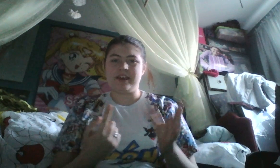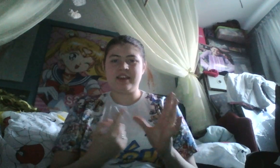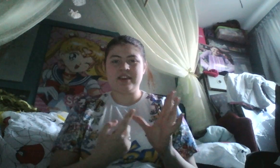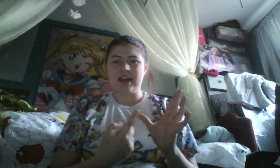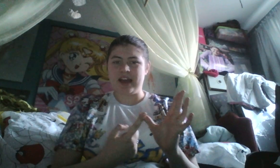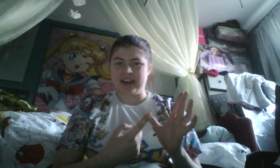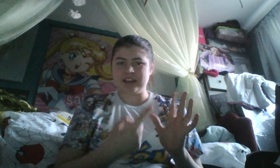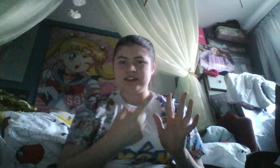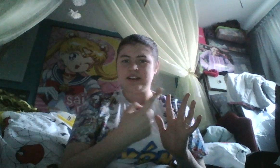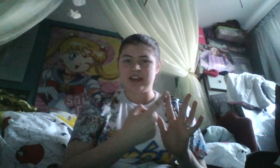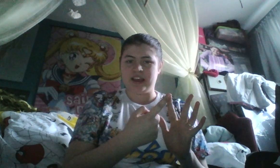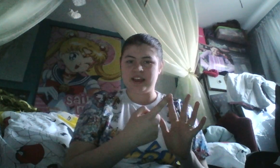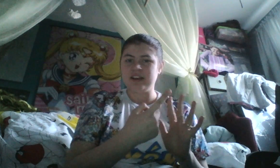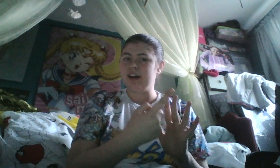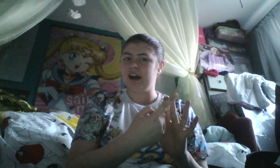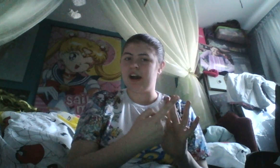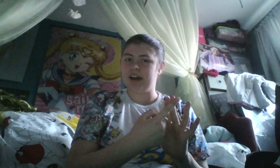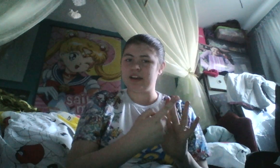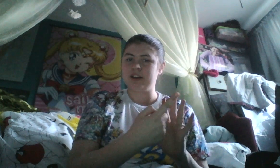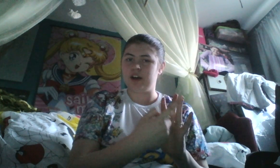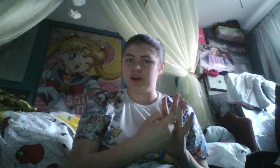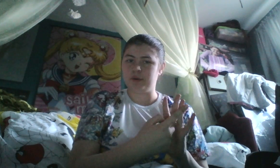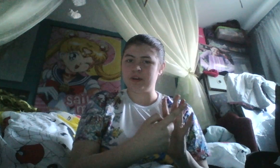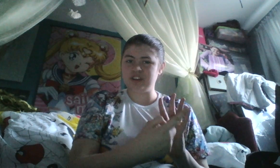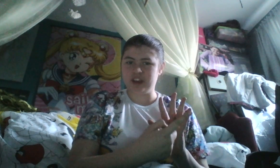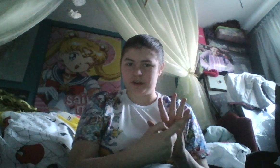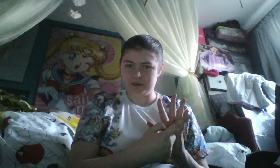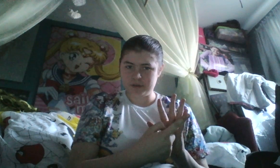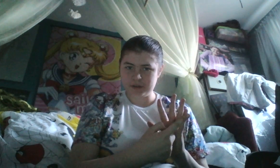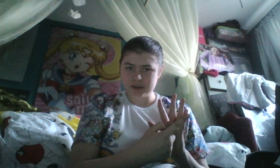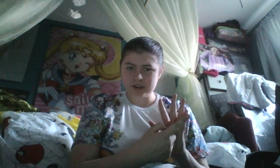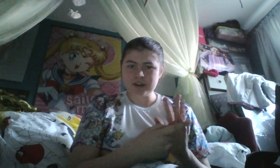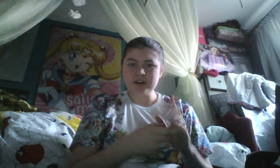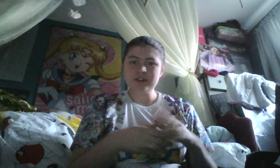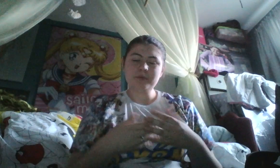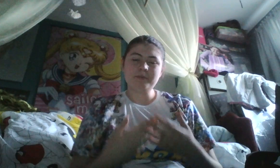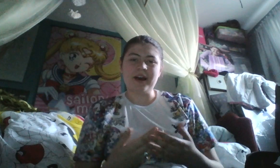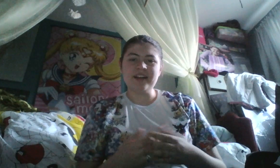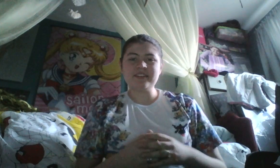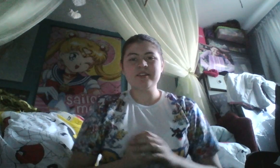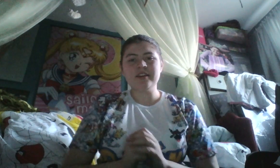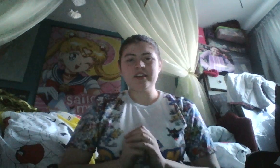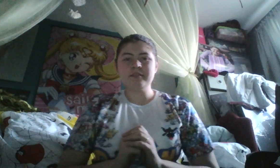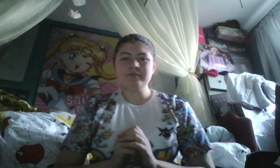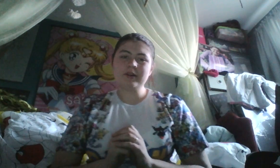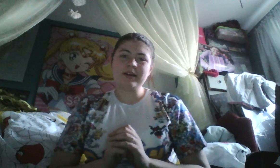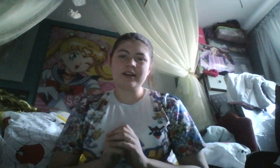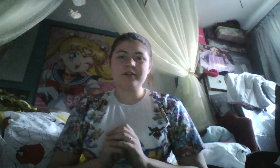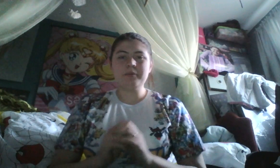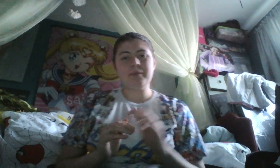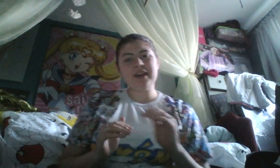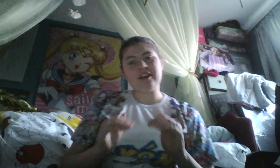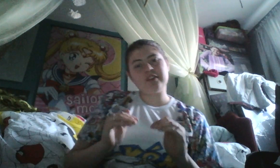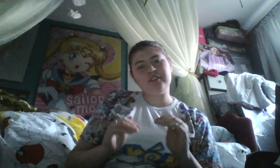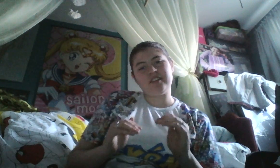be A, E, I, O, and U. But, well, B, I've noticed something